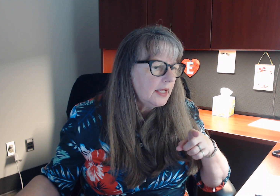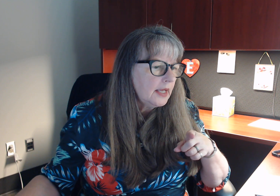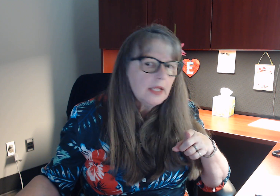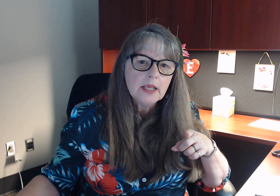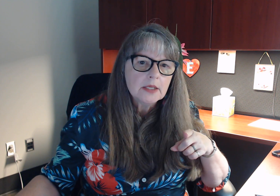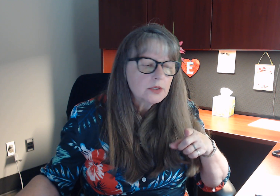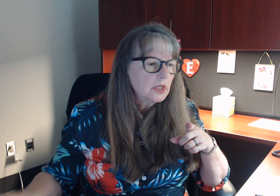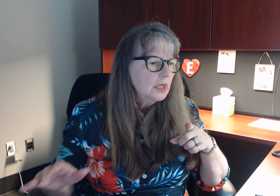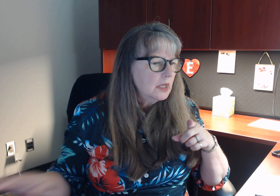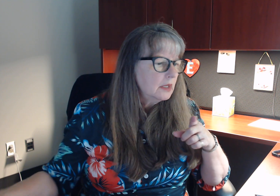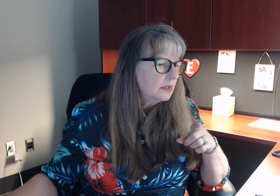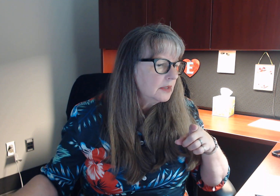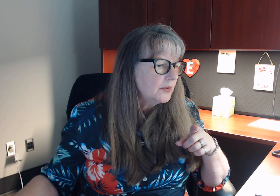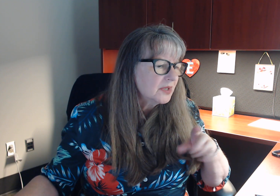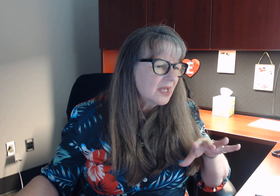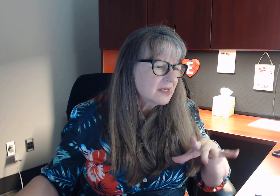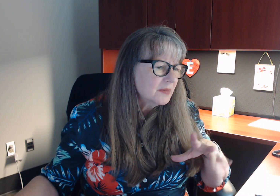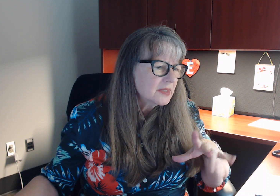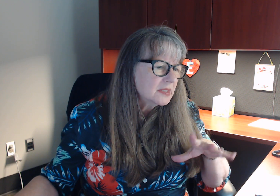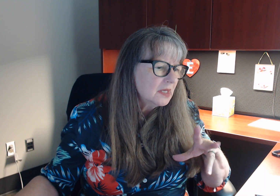he is. I was going to say something about his sentence,